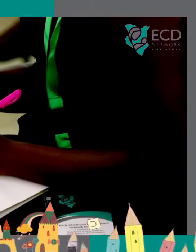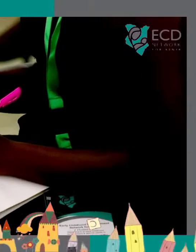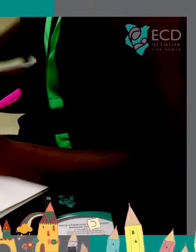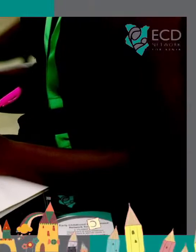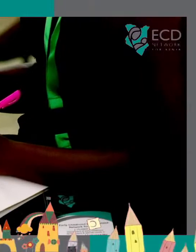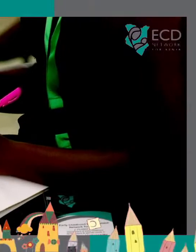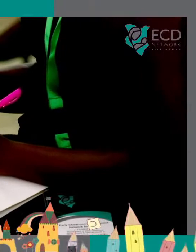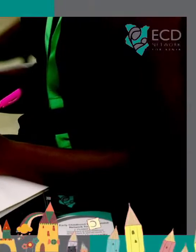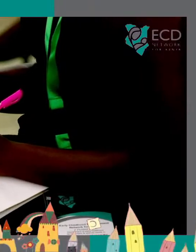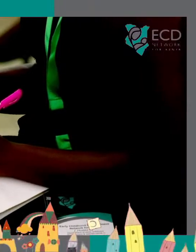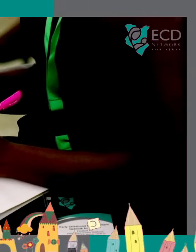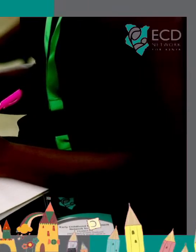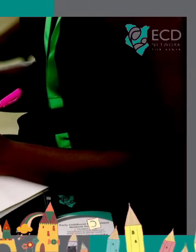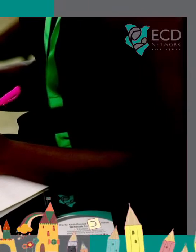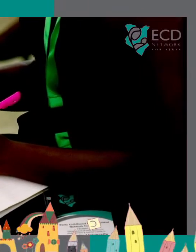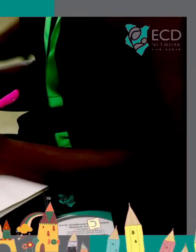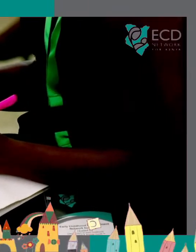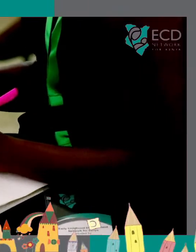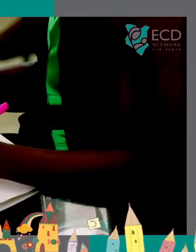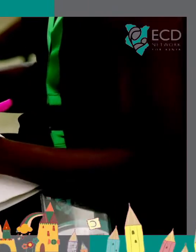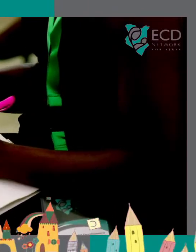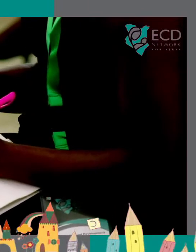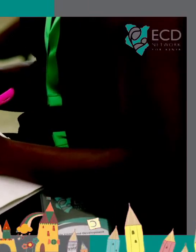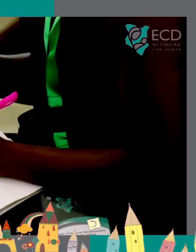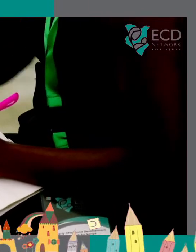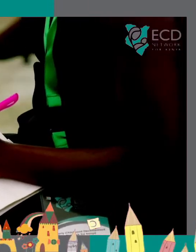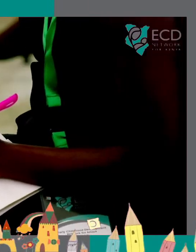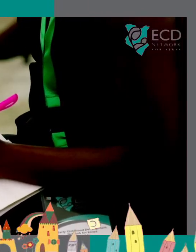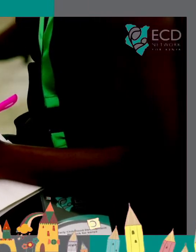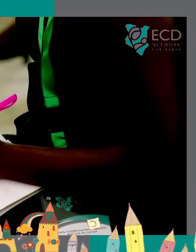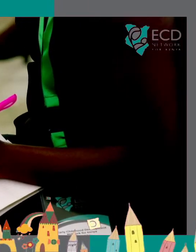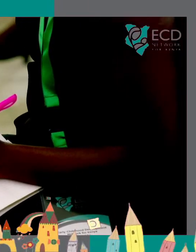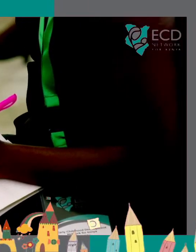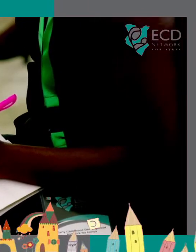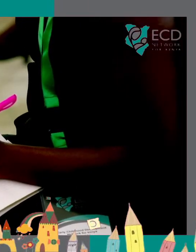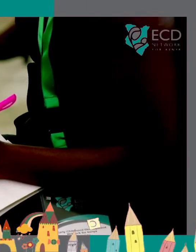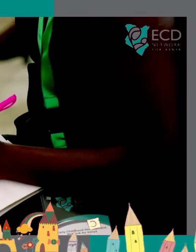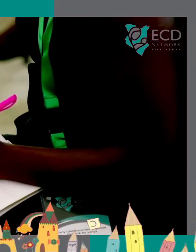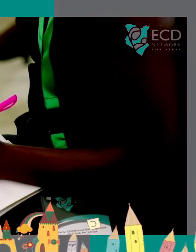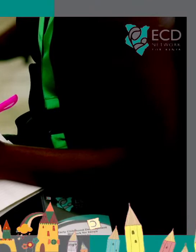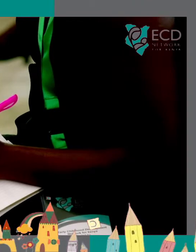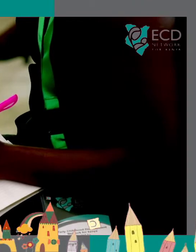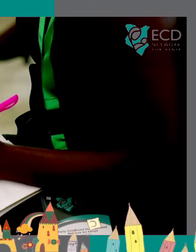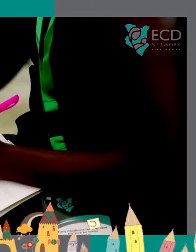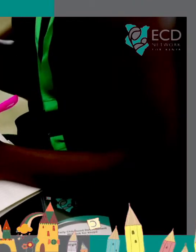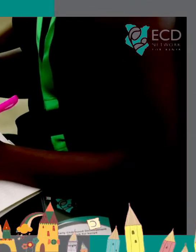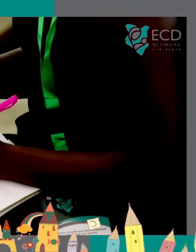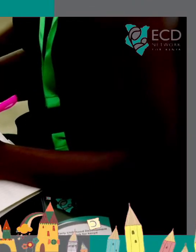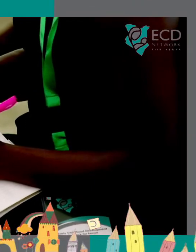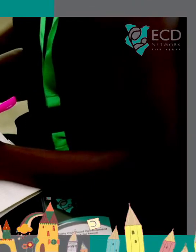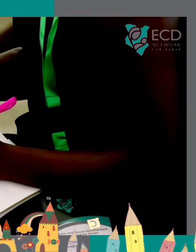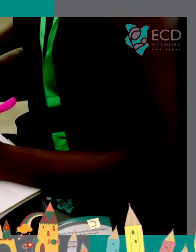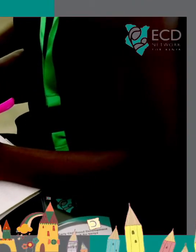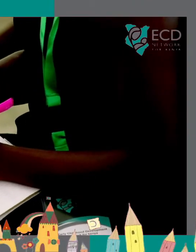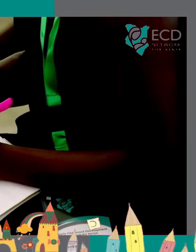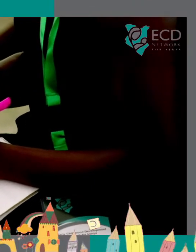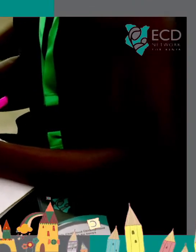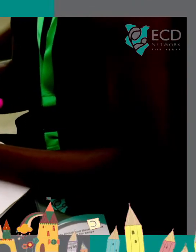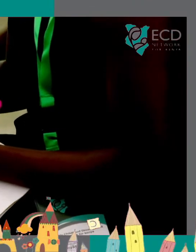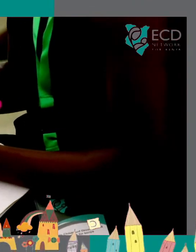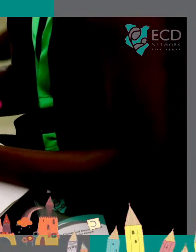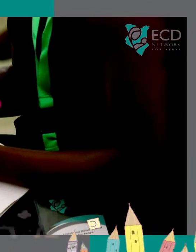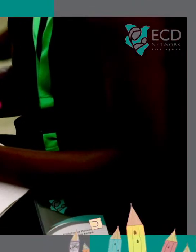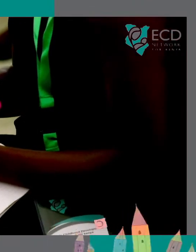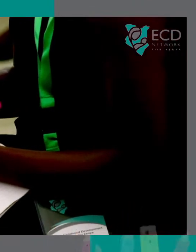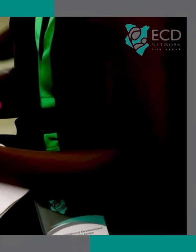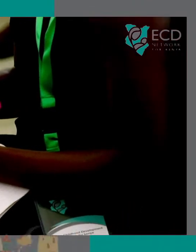and comprehensive early childhood development interventions for all children, especially in the first 1,000